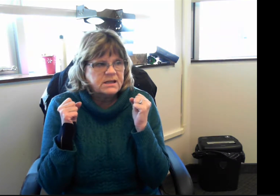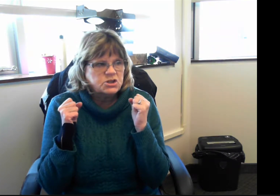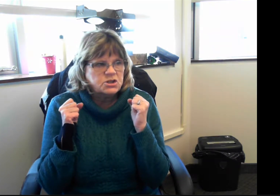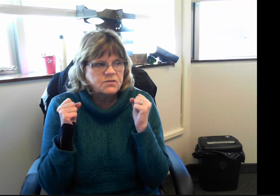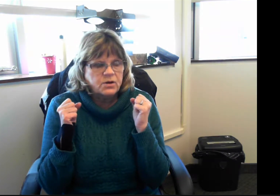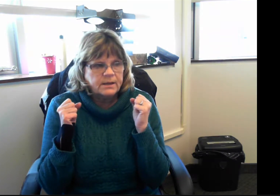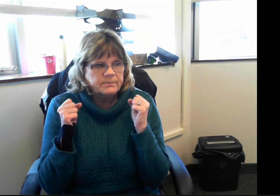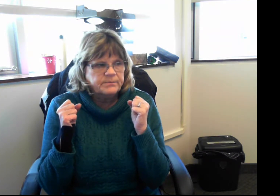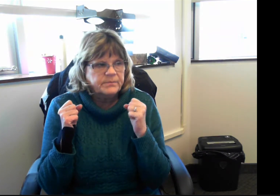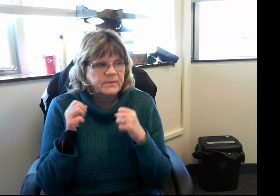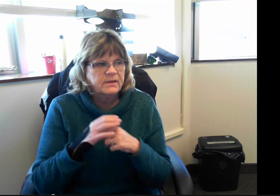of shivering.